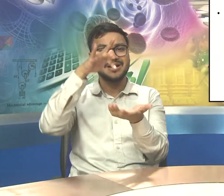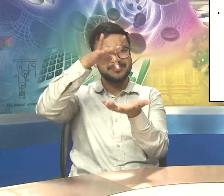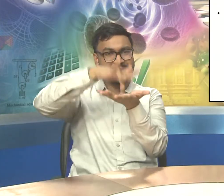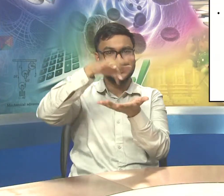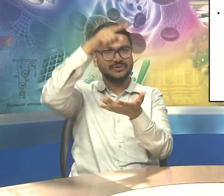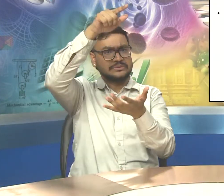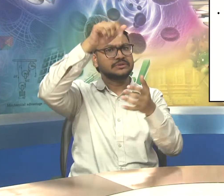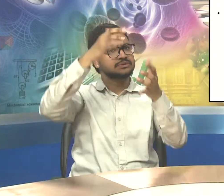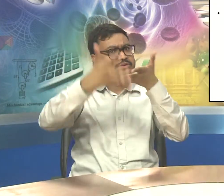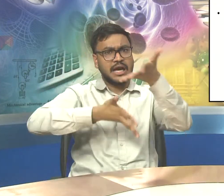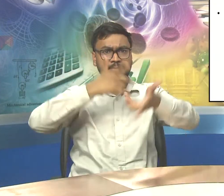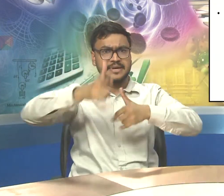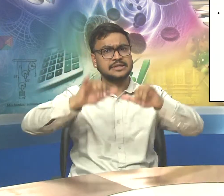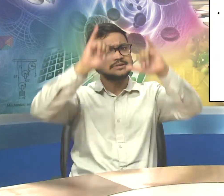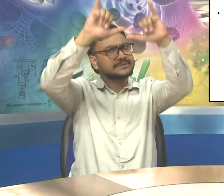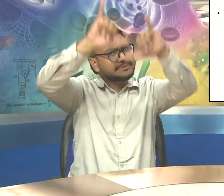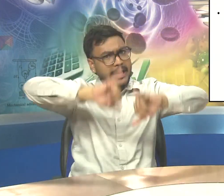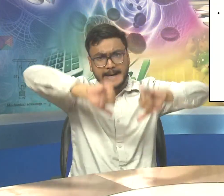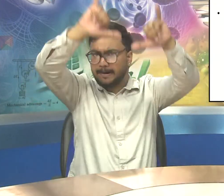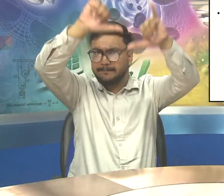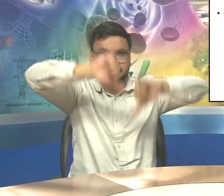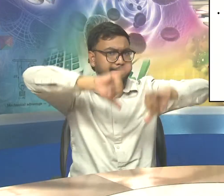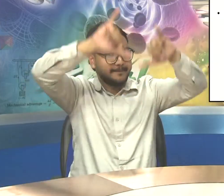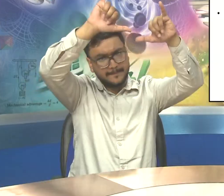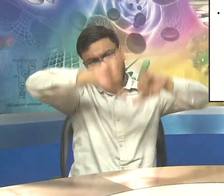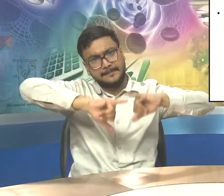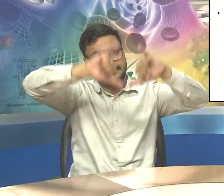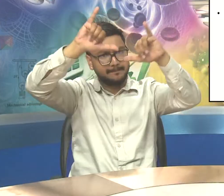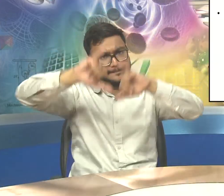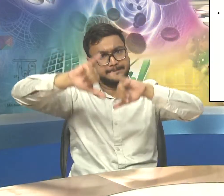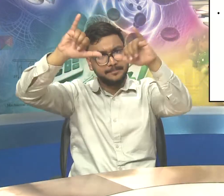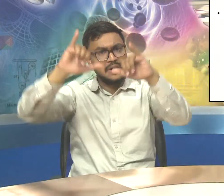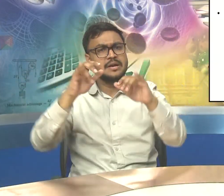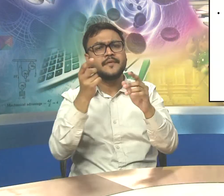but also in a large part of Canada.